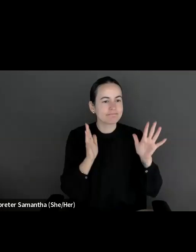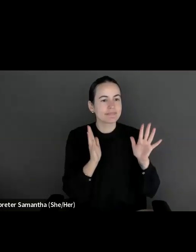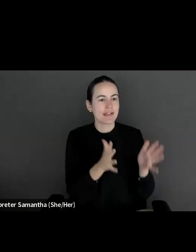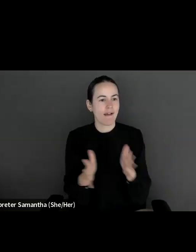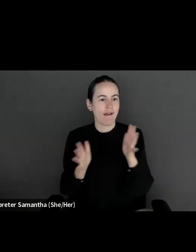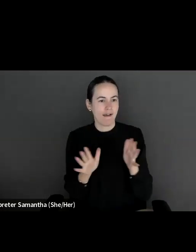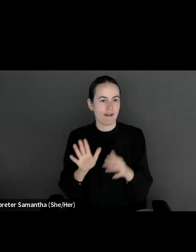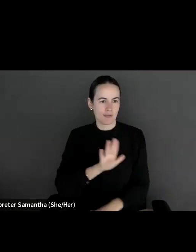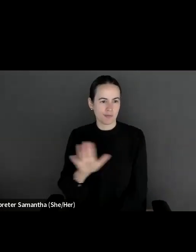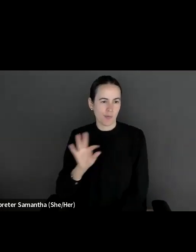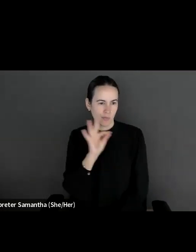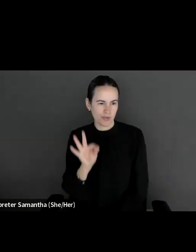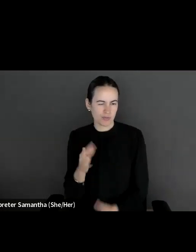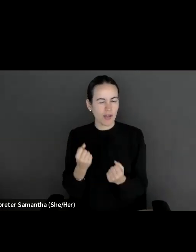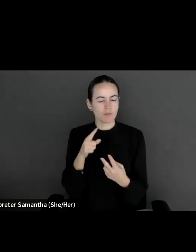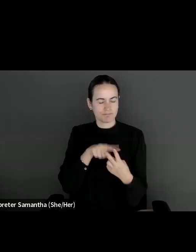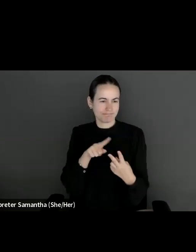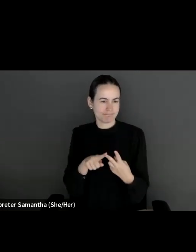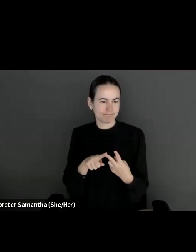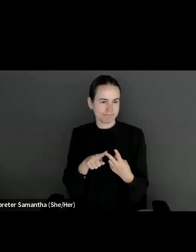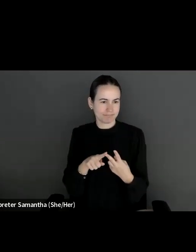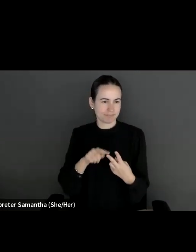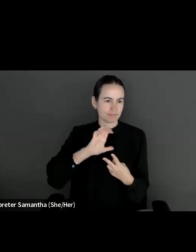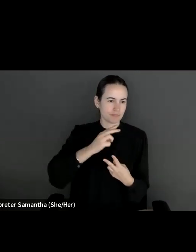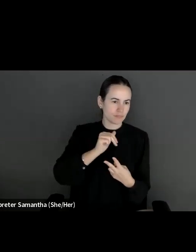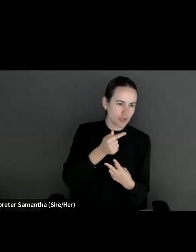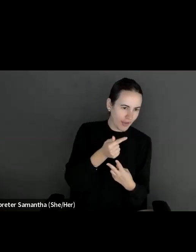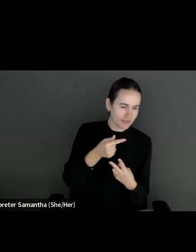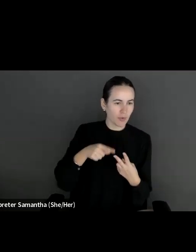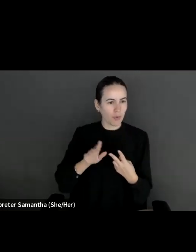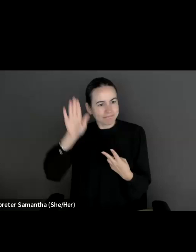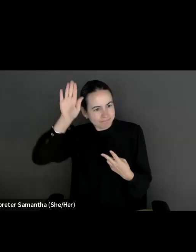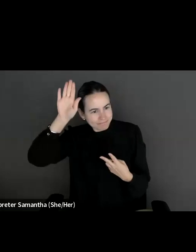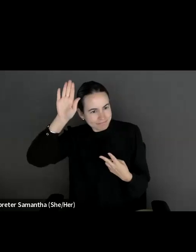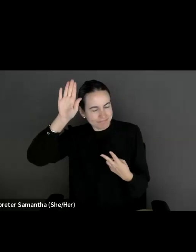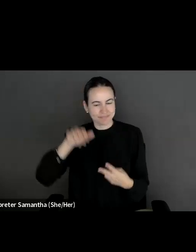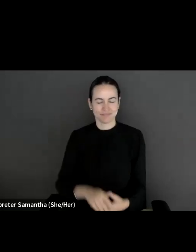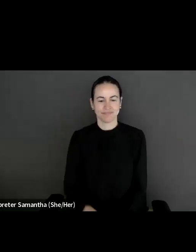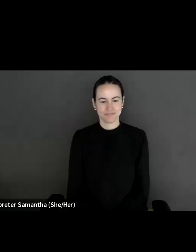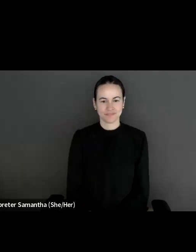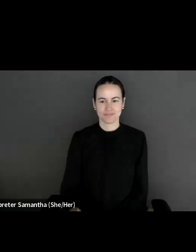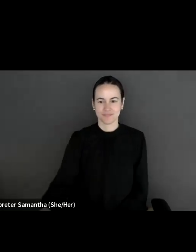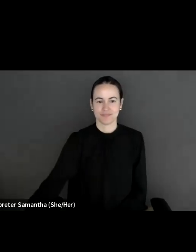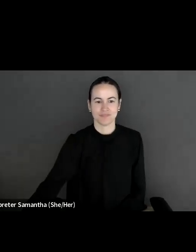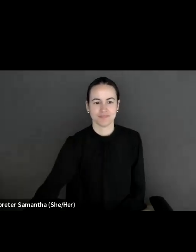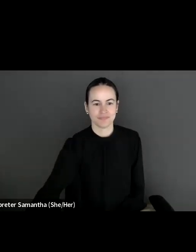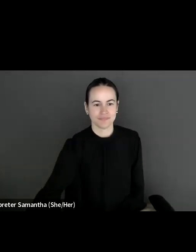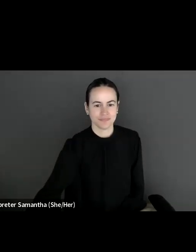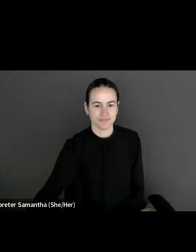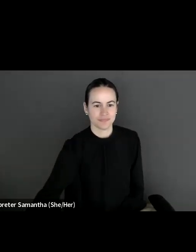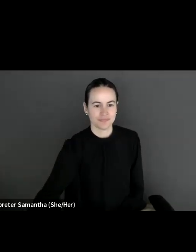see your hand, and I can add you to the pin video.